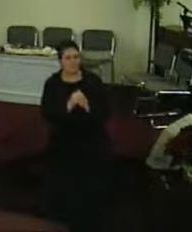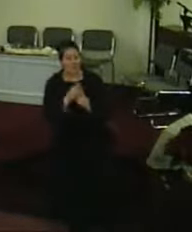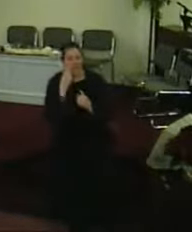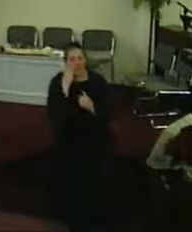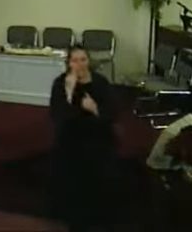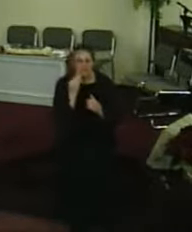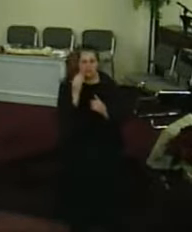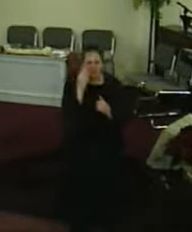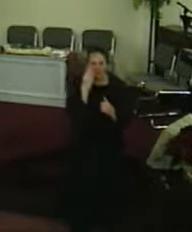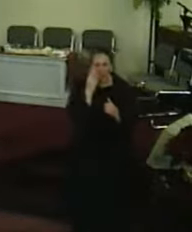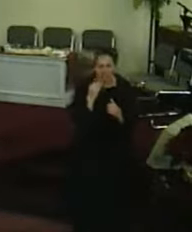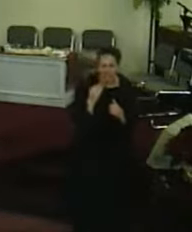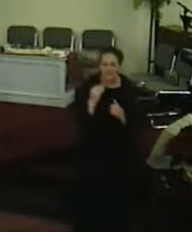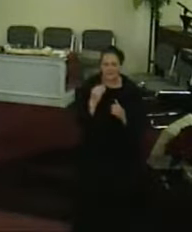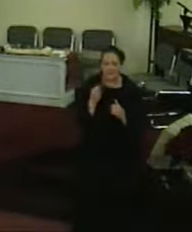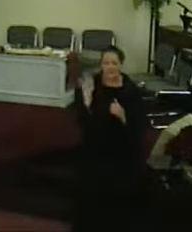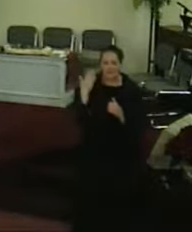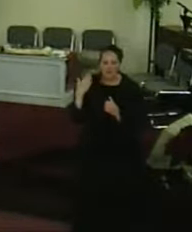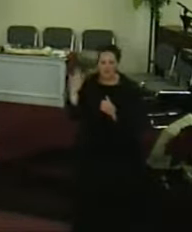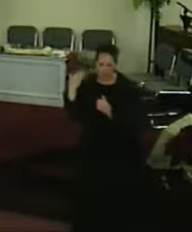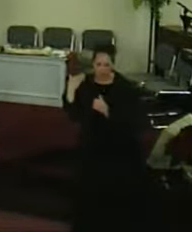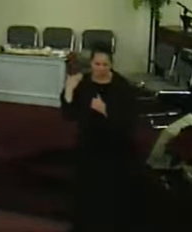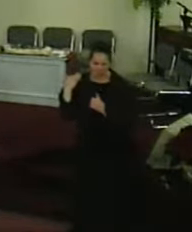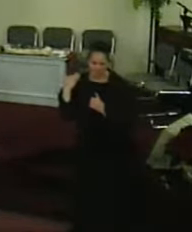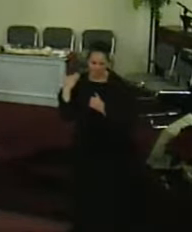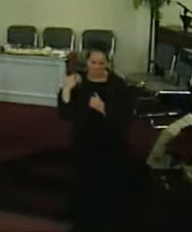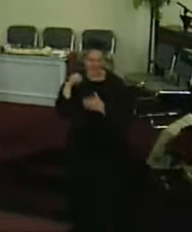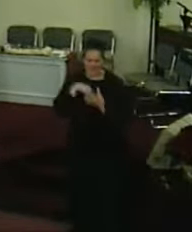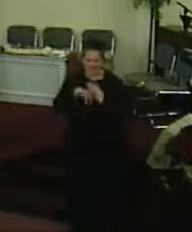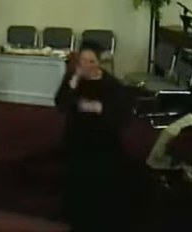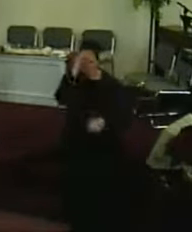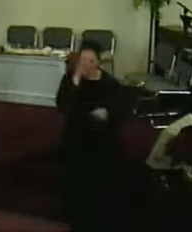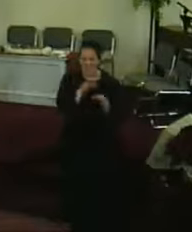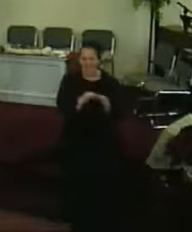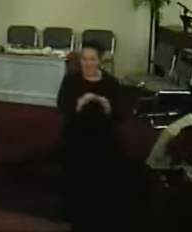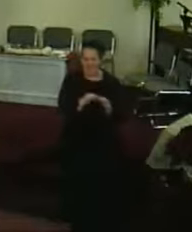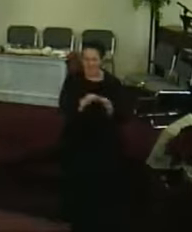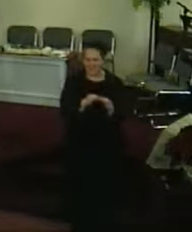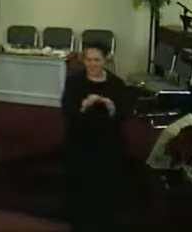that you can't see. Let's all stand.